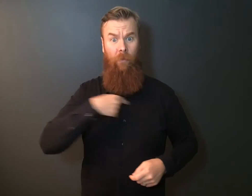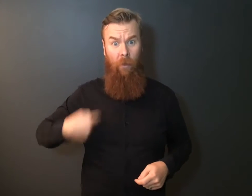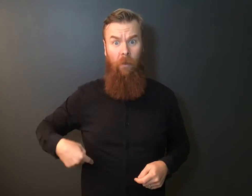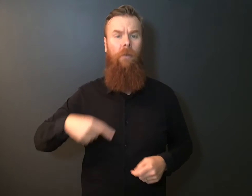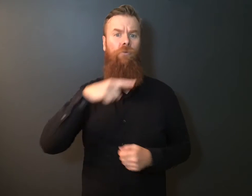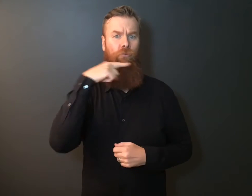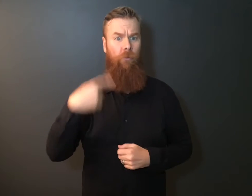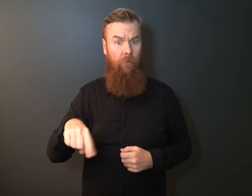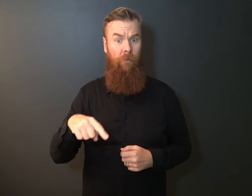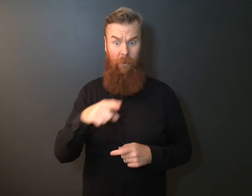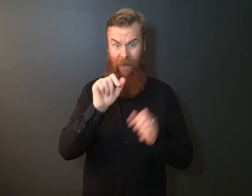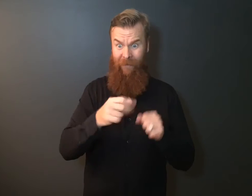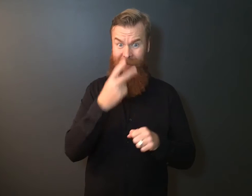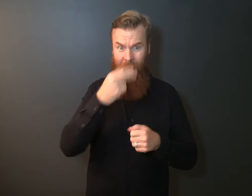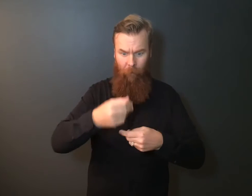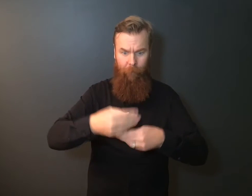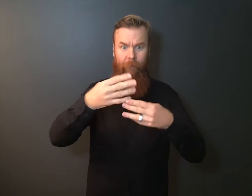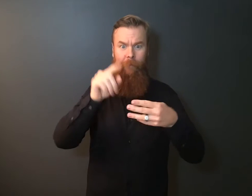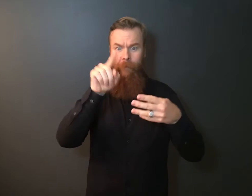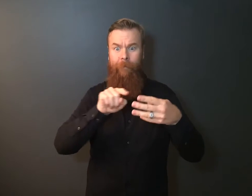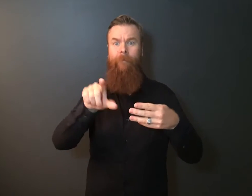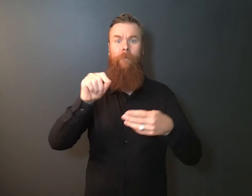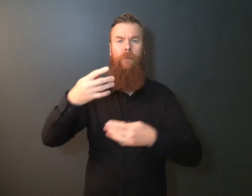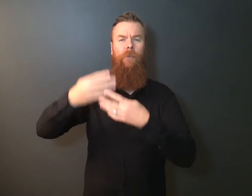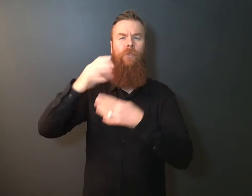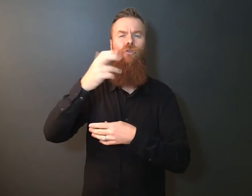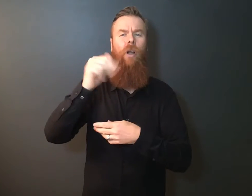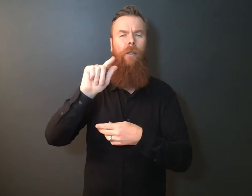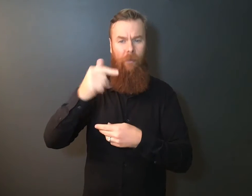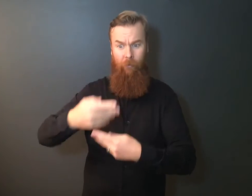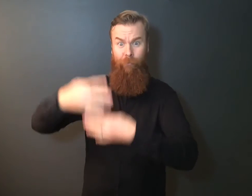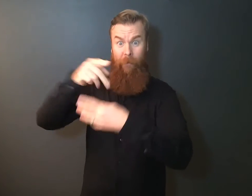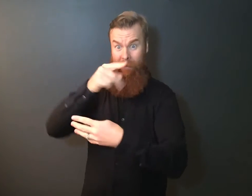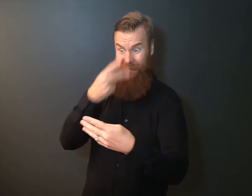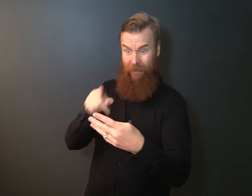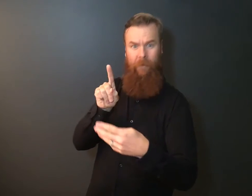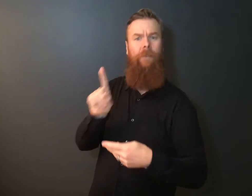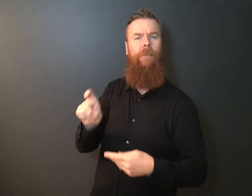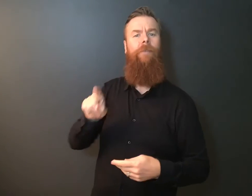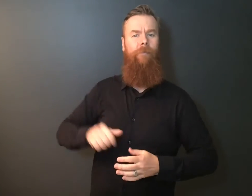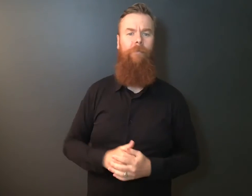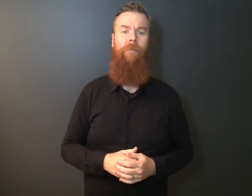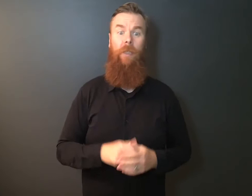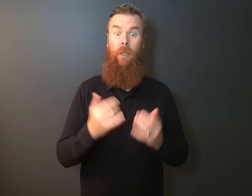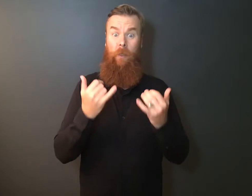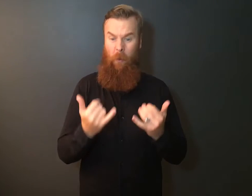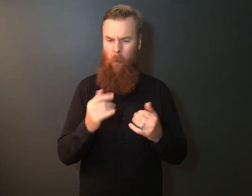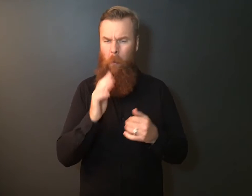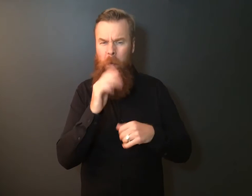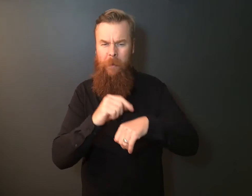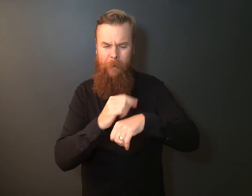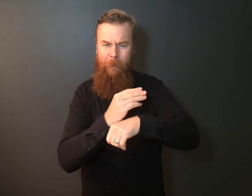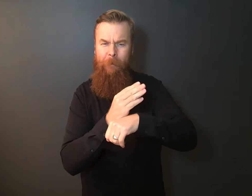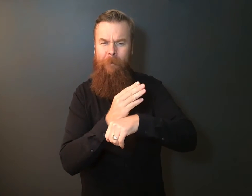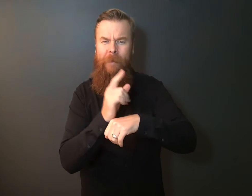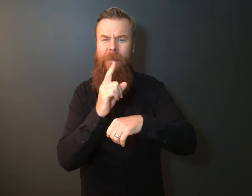chat. We're going to post it in a few minutes. Kindly take a few seconds to enable the language of your choice in the language